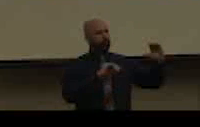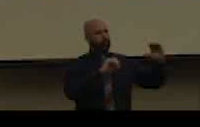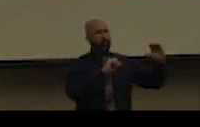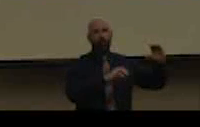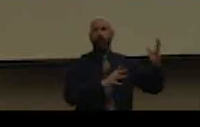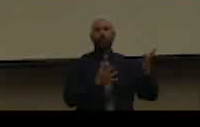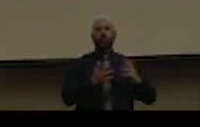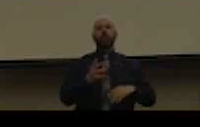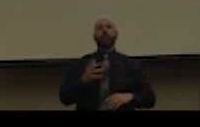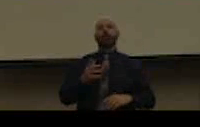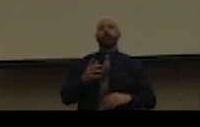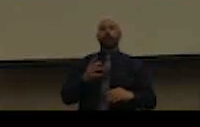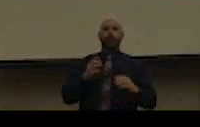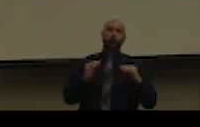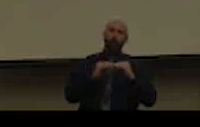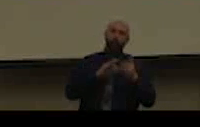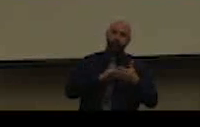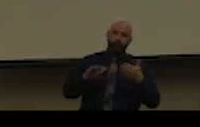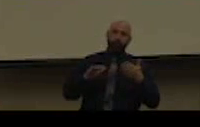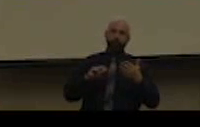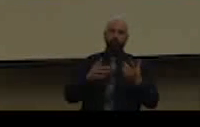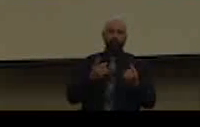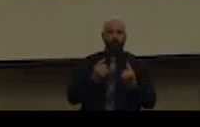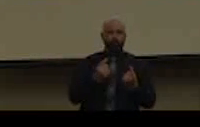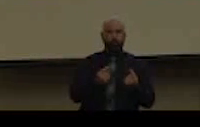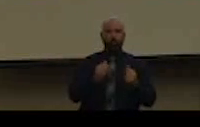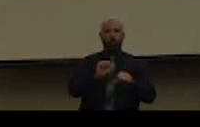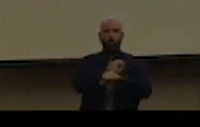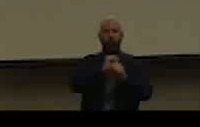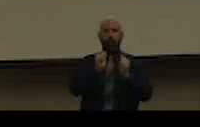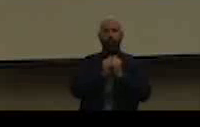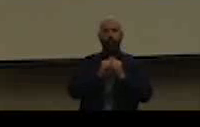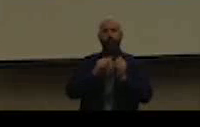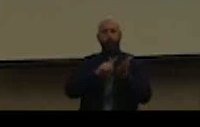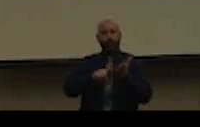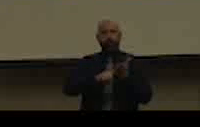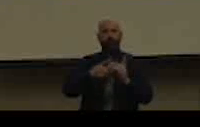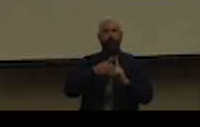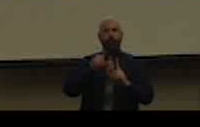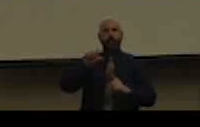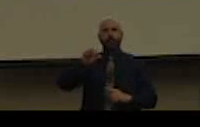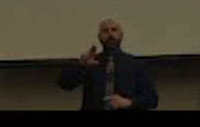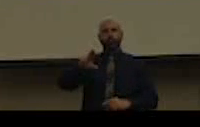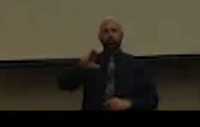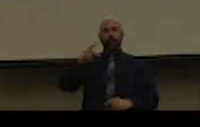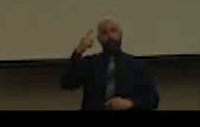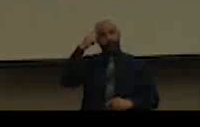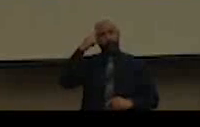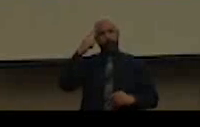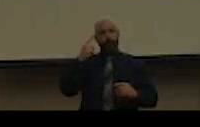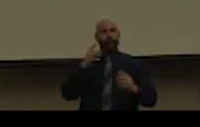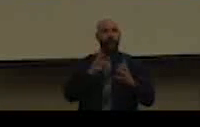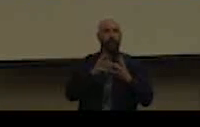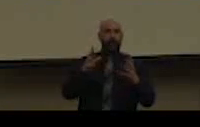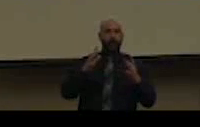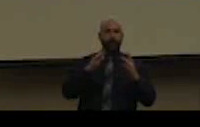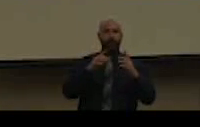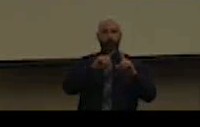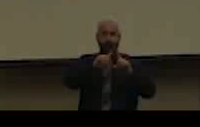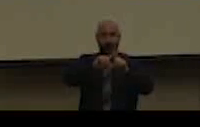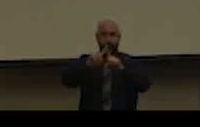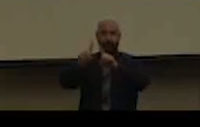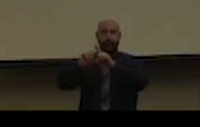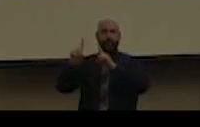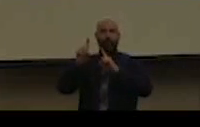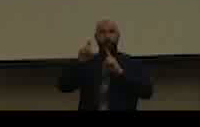from LSU on this as well. But I do think there are significant differences. We need to address that. And the reality is at this point